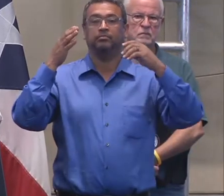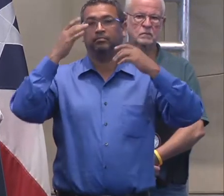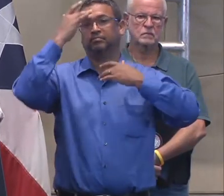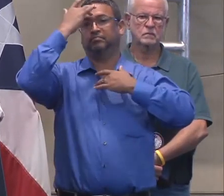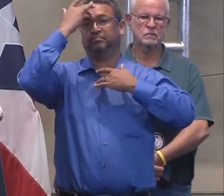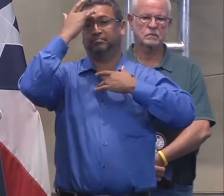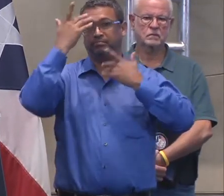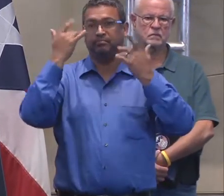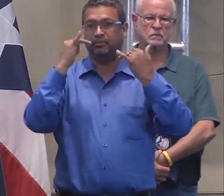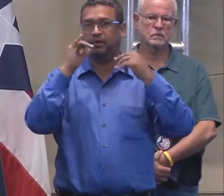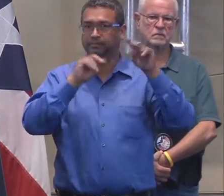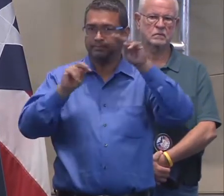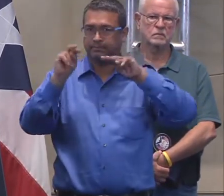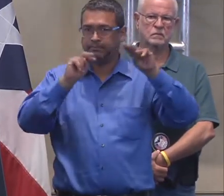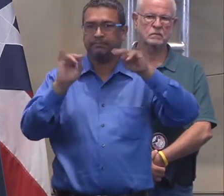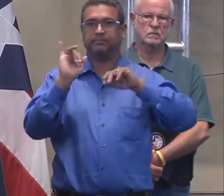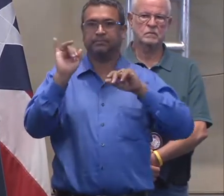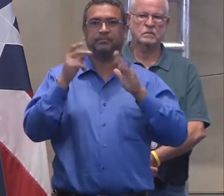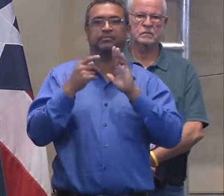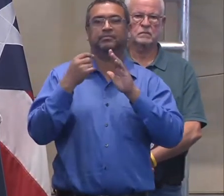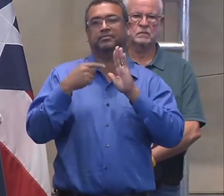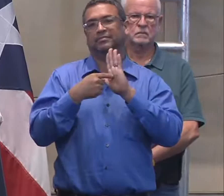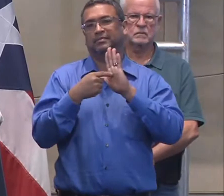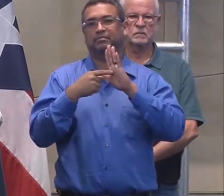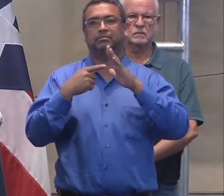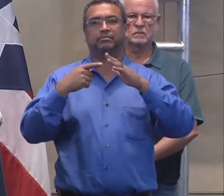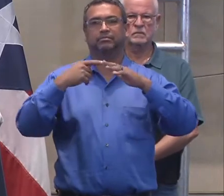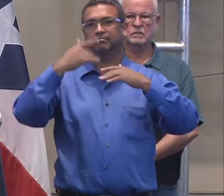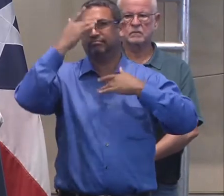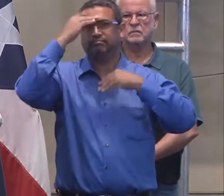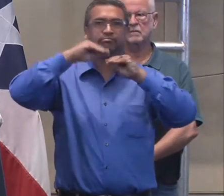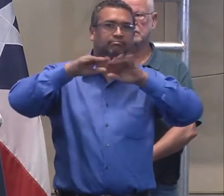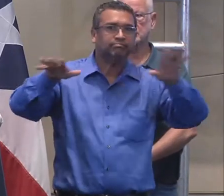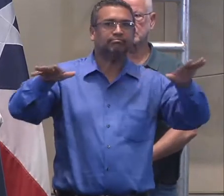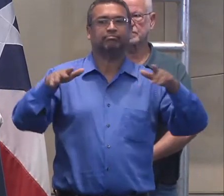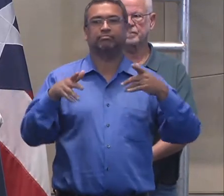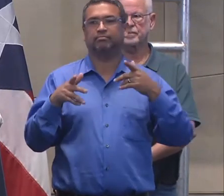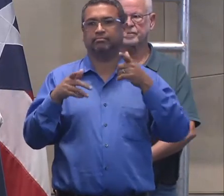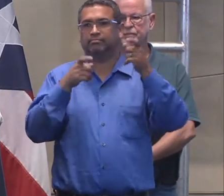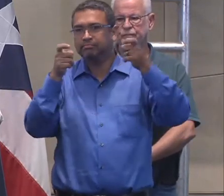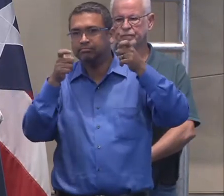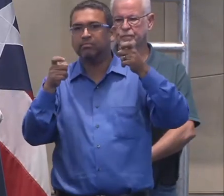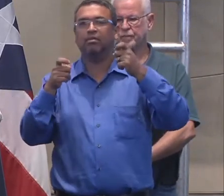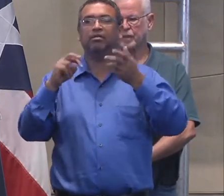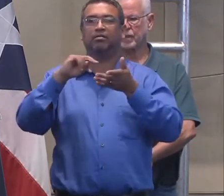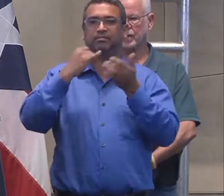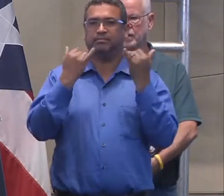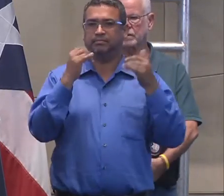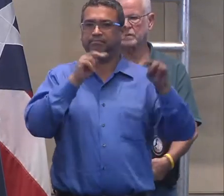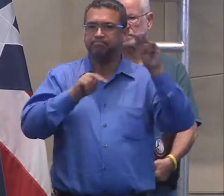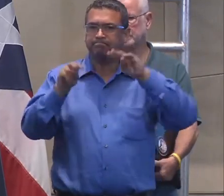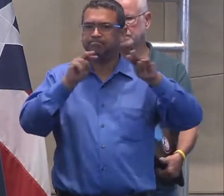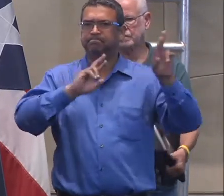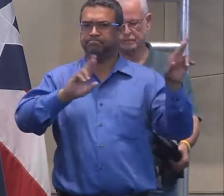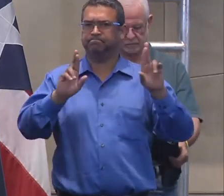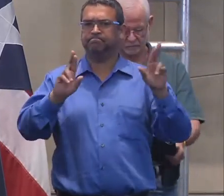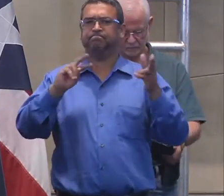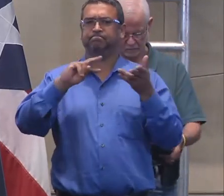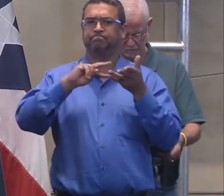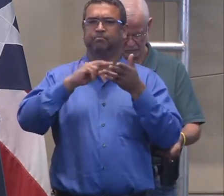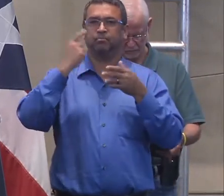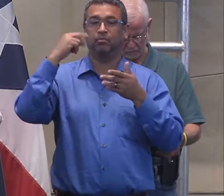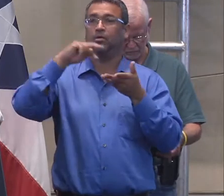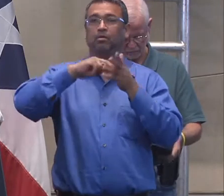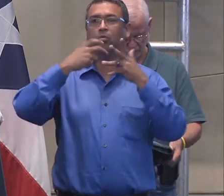programs or vector control or other components, we have those measures ready and in place, so that we can avoid